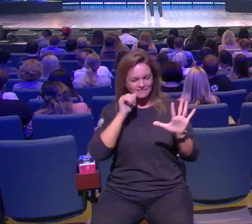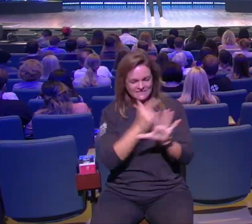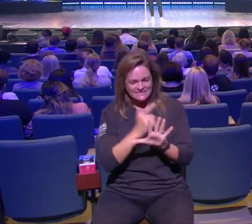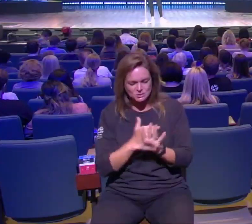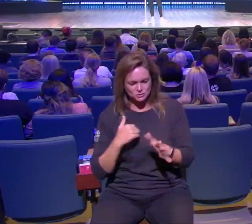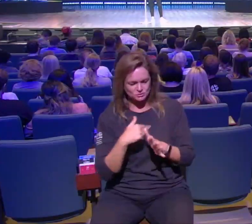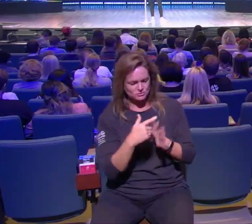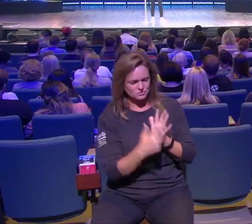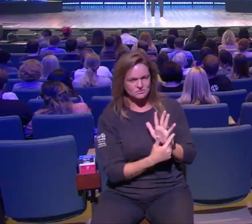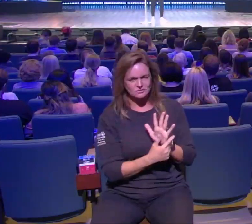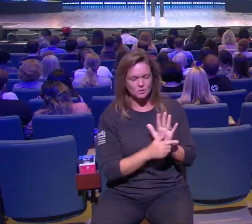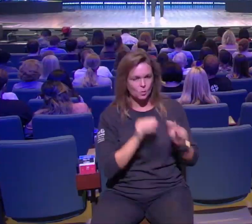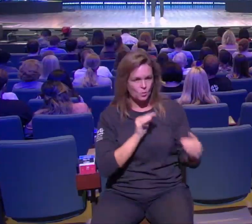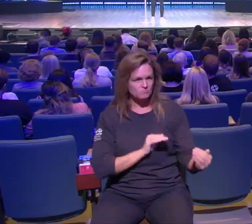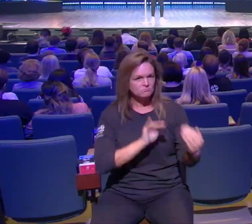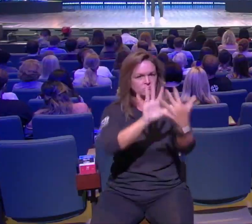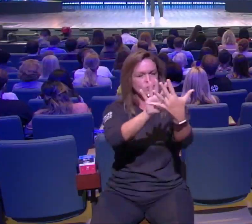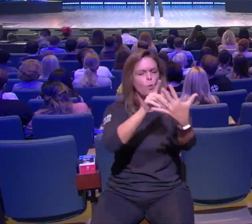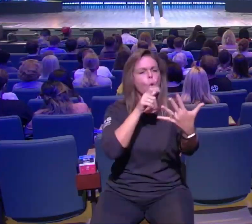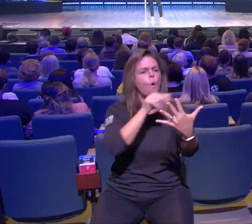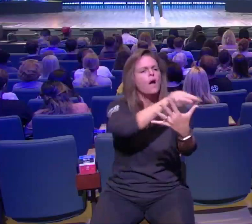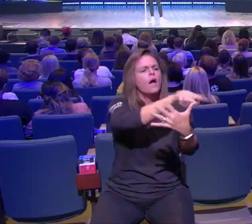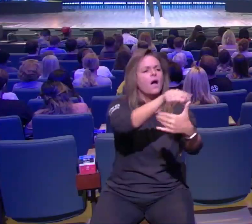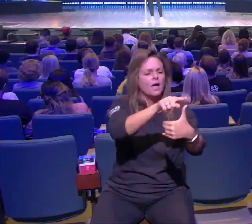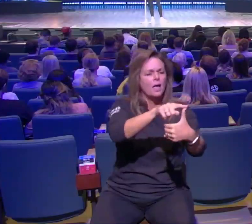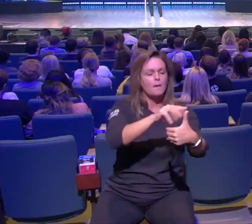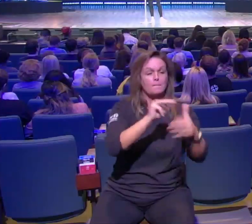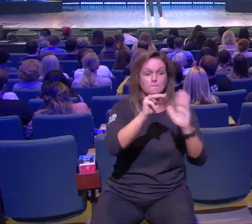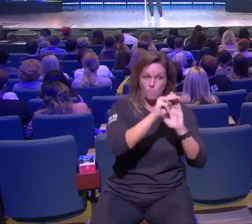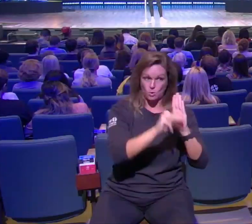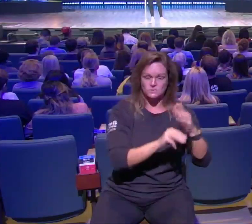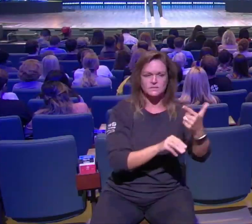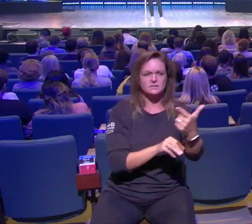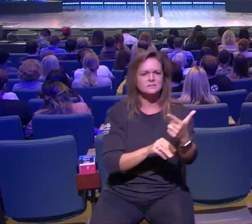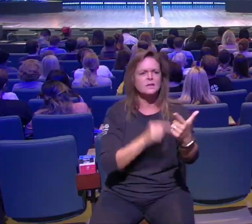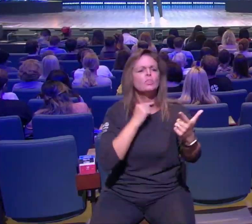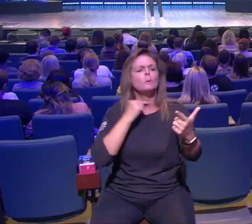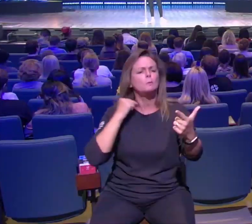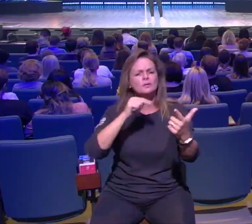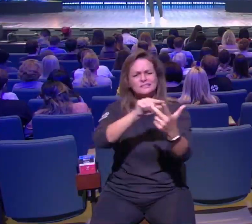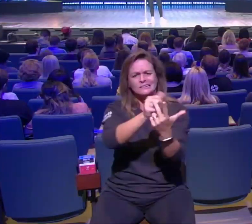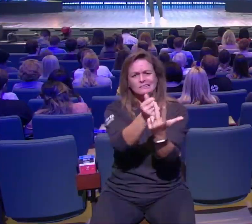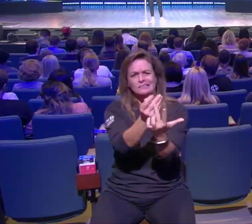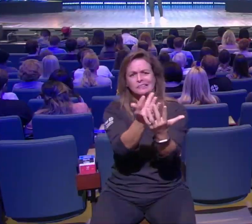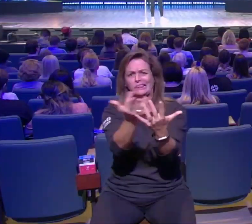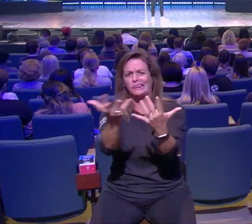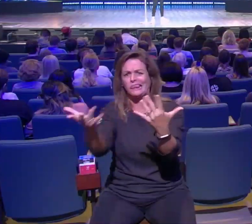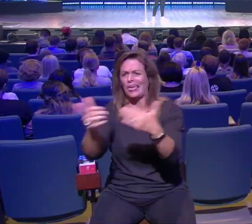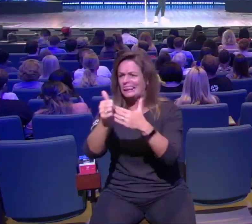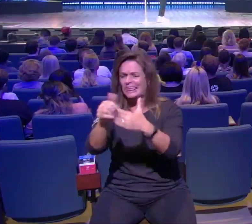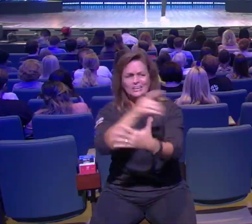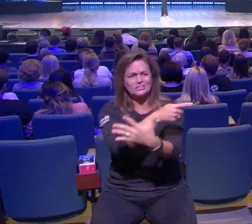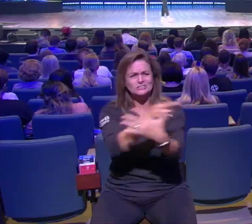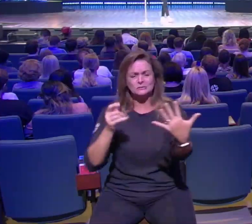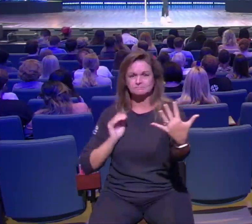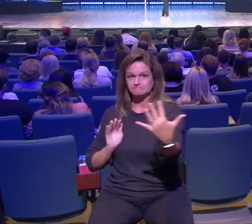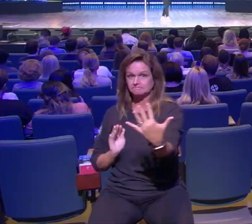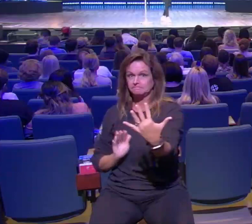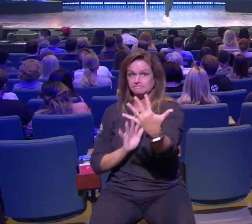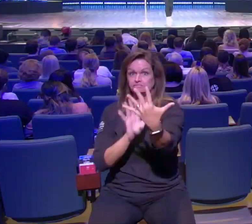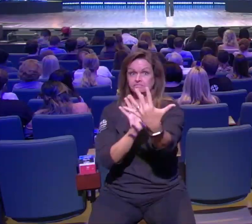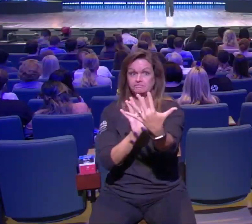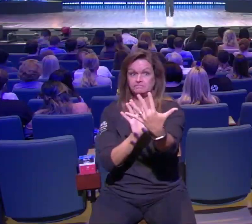Moses, Eleazar the priest, the leaders, and the whole assembly at the entrance of the tent of meeting. They had to stand at the